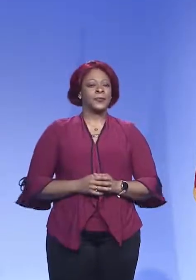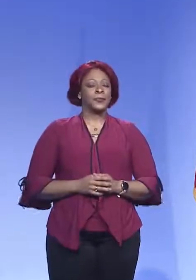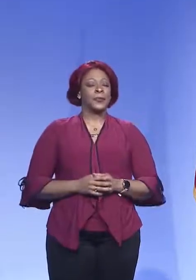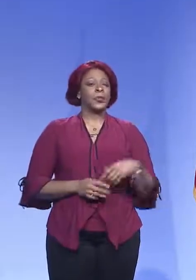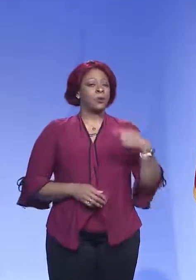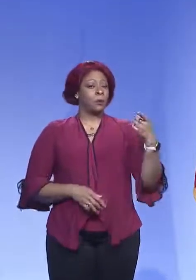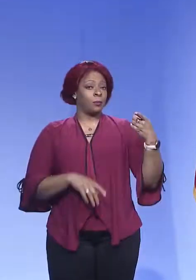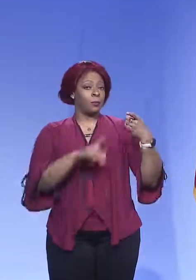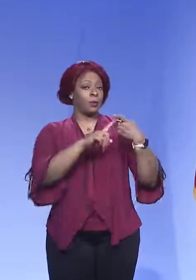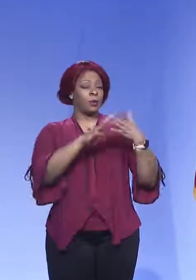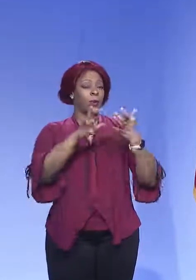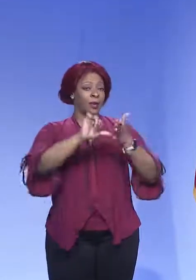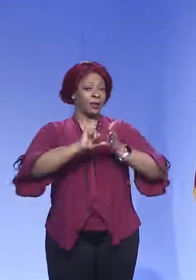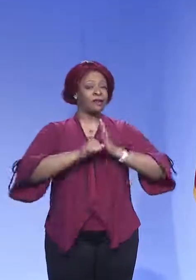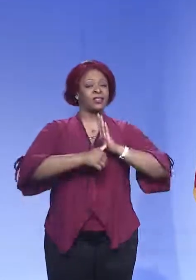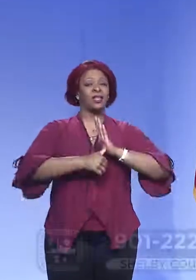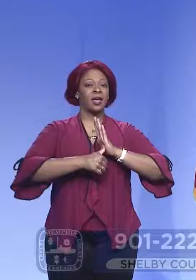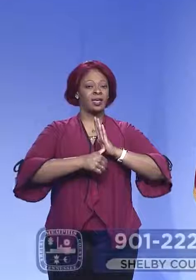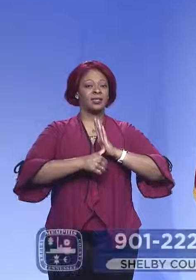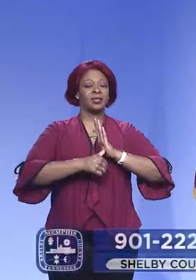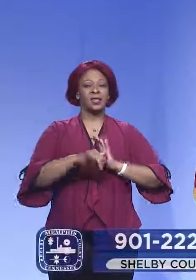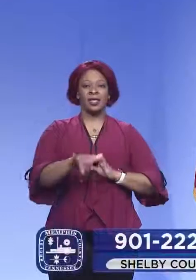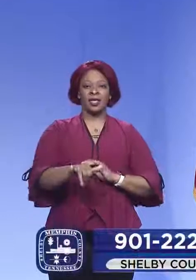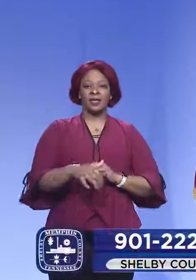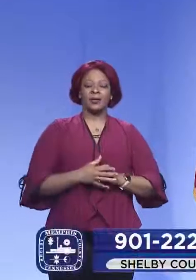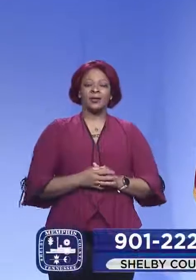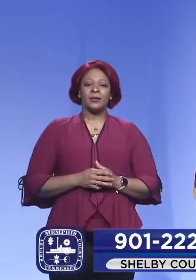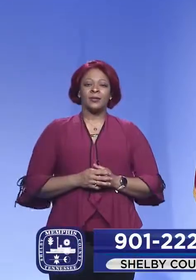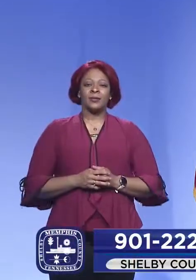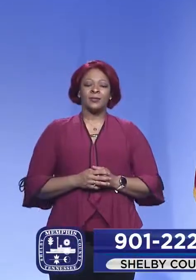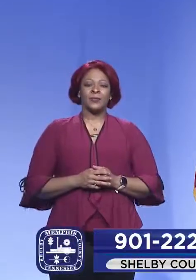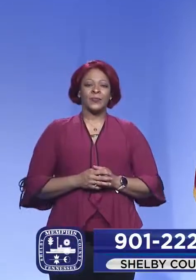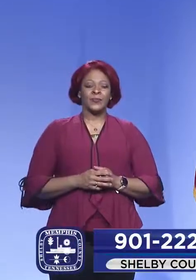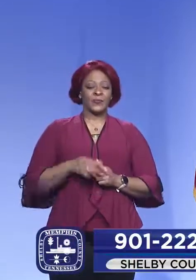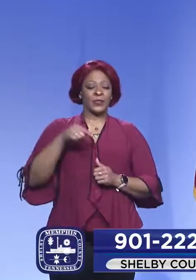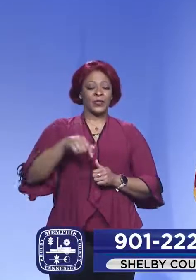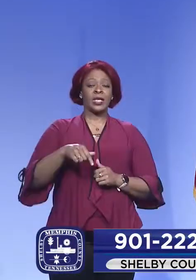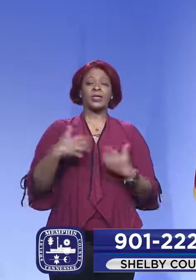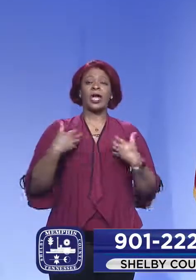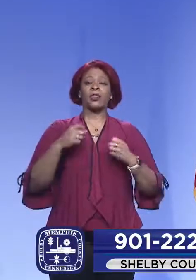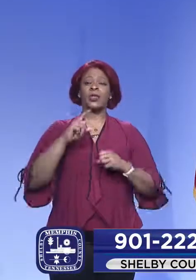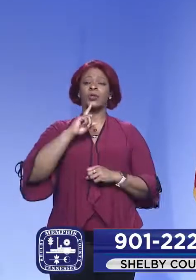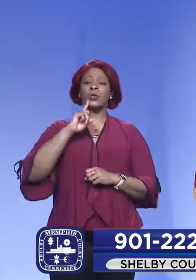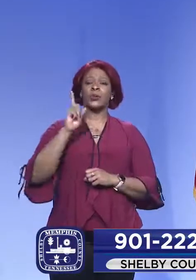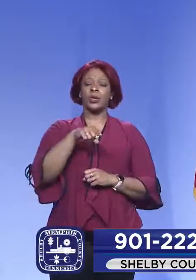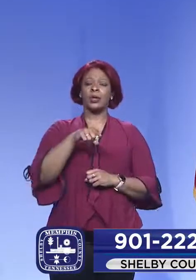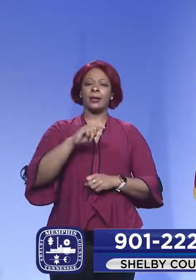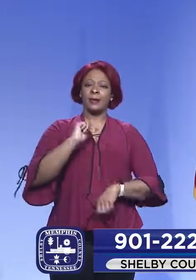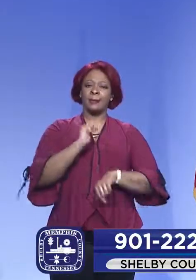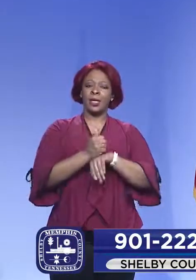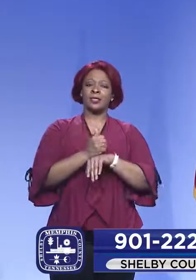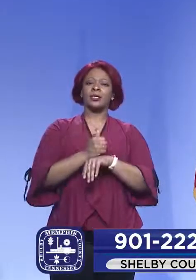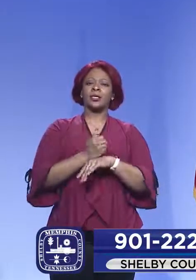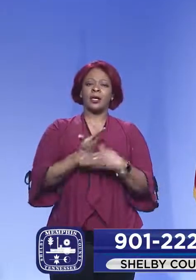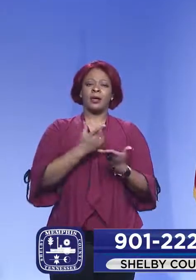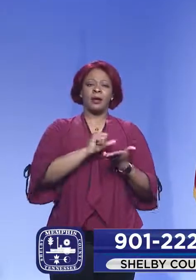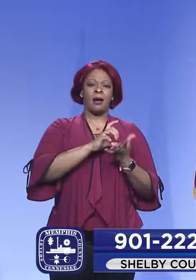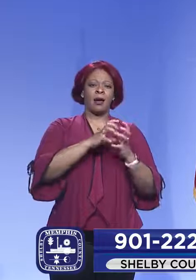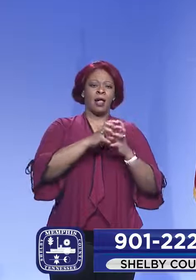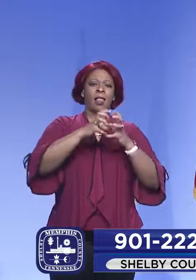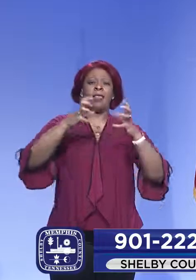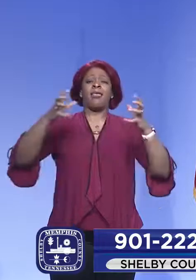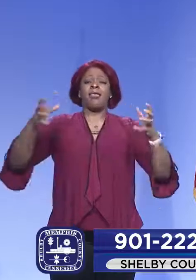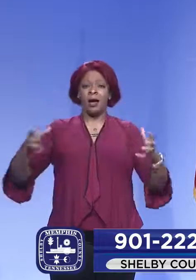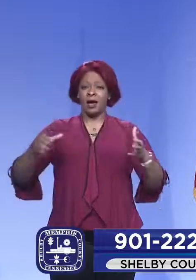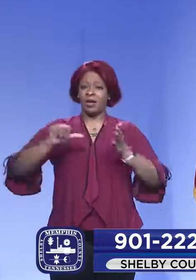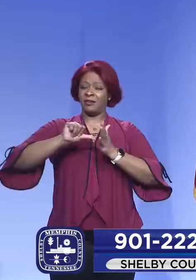One thing I want to emphasize is that this directive places a lot of emphasis